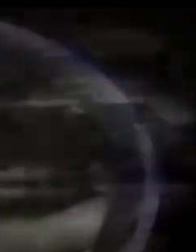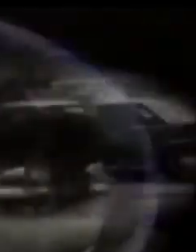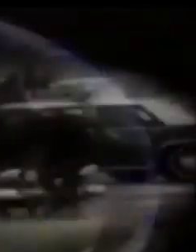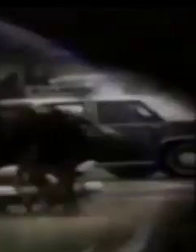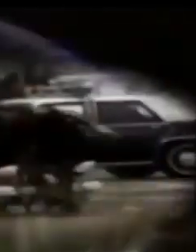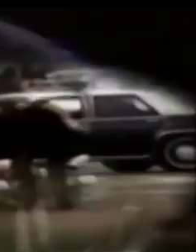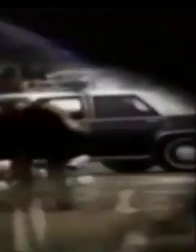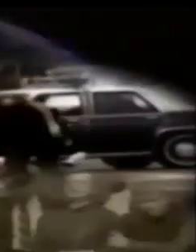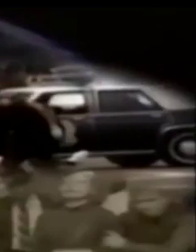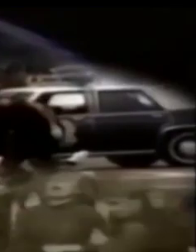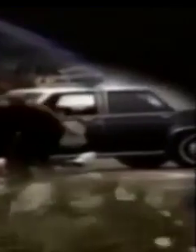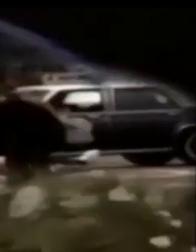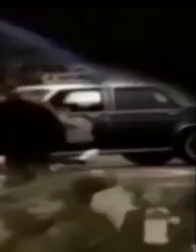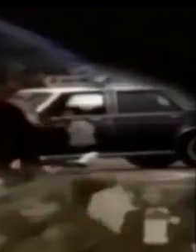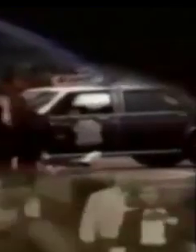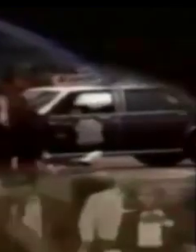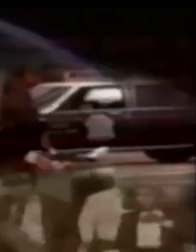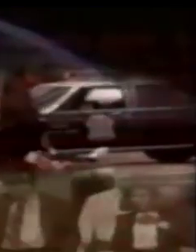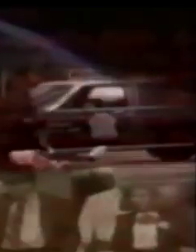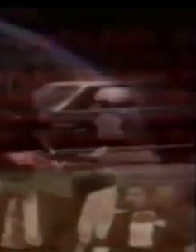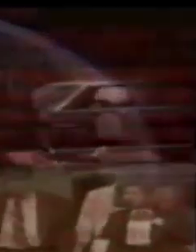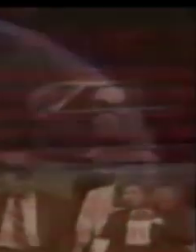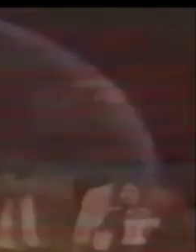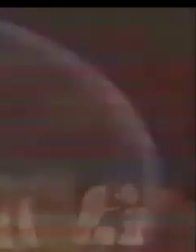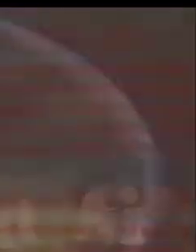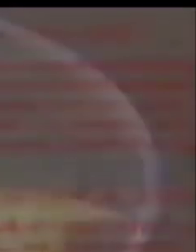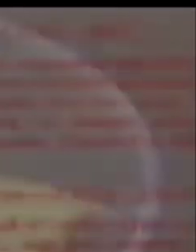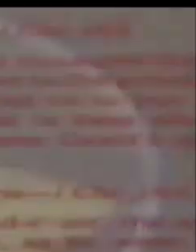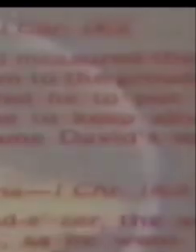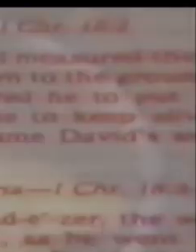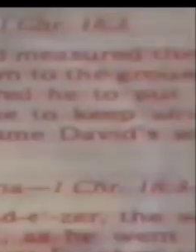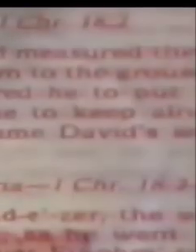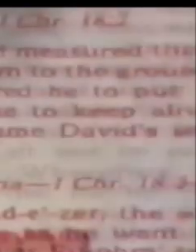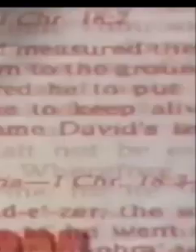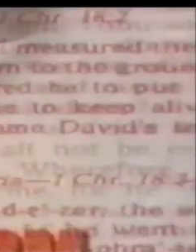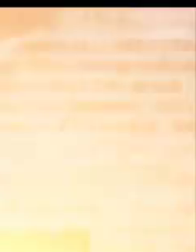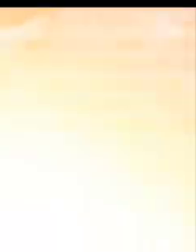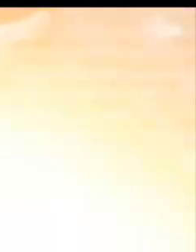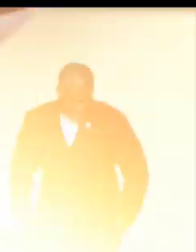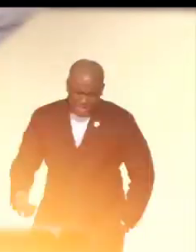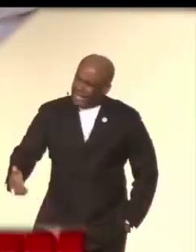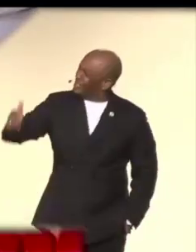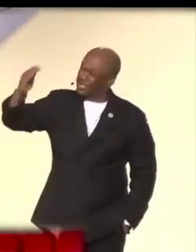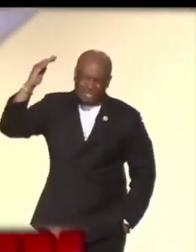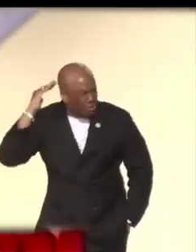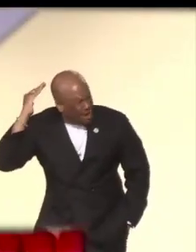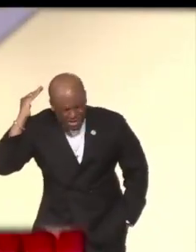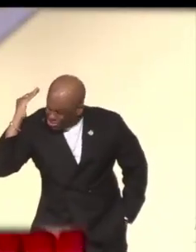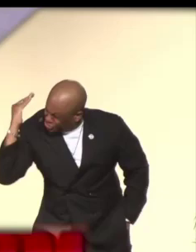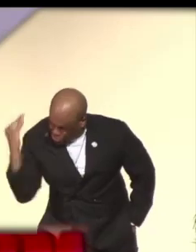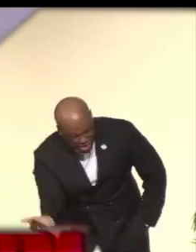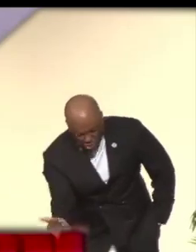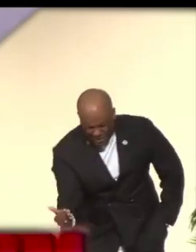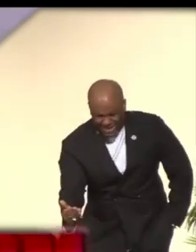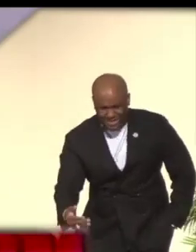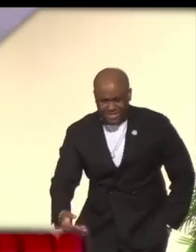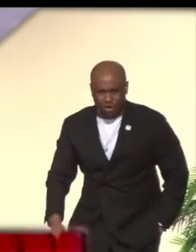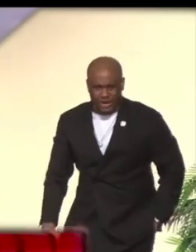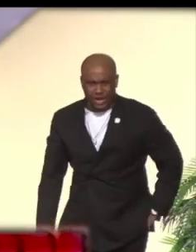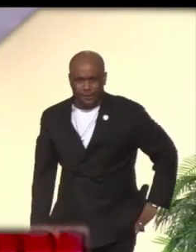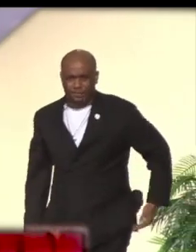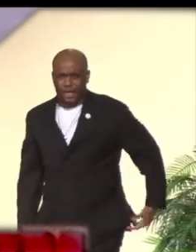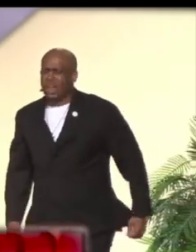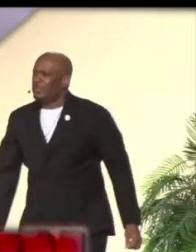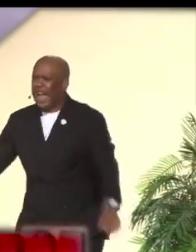ye transformed by the renewing of your mind, that ye may prove what is that good and acceptable and perfect will